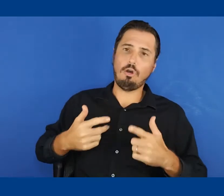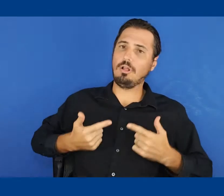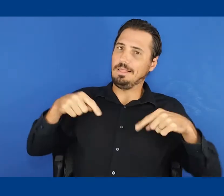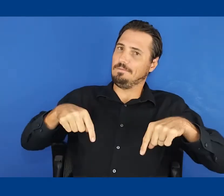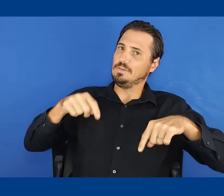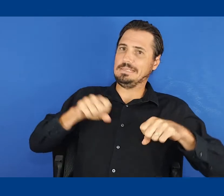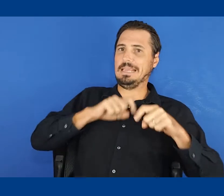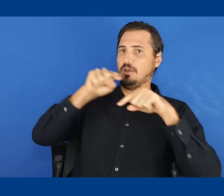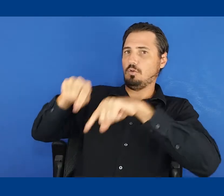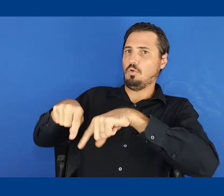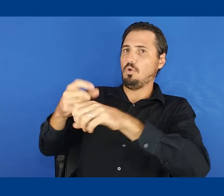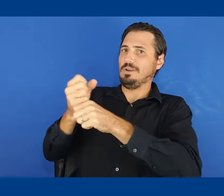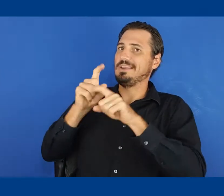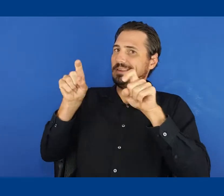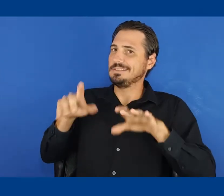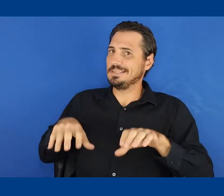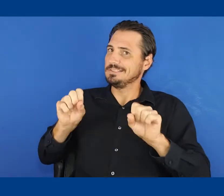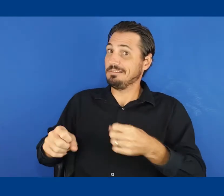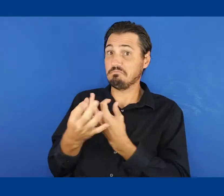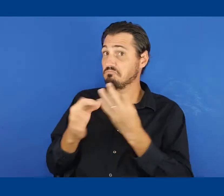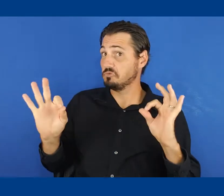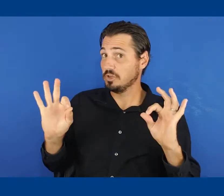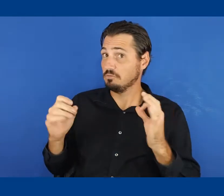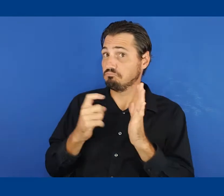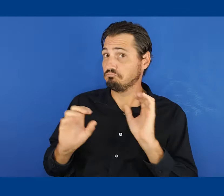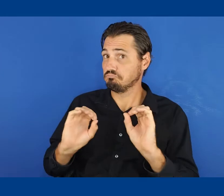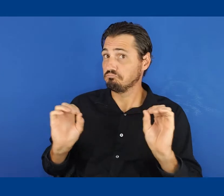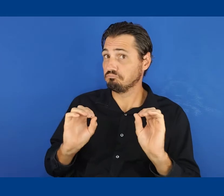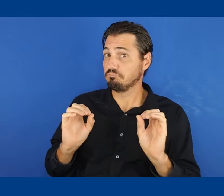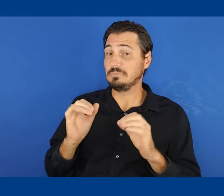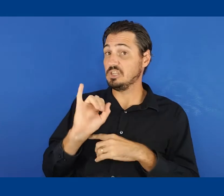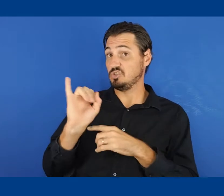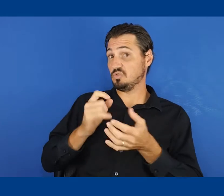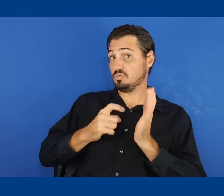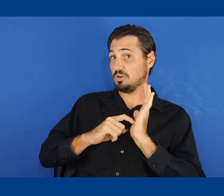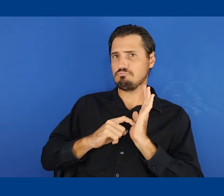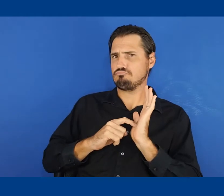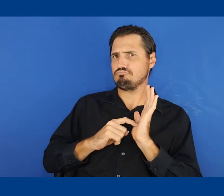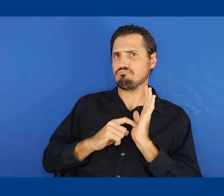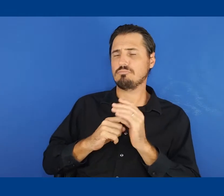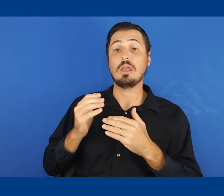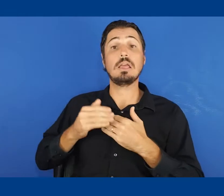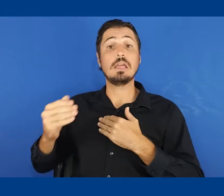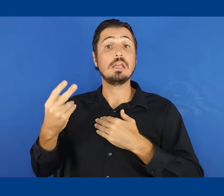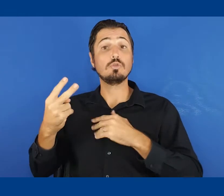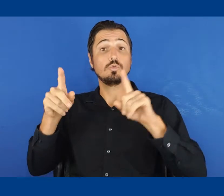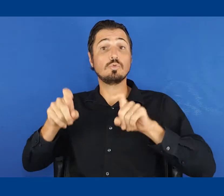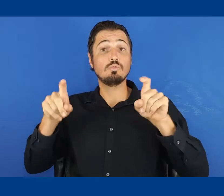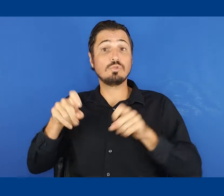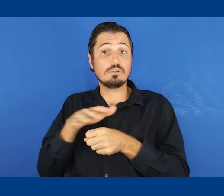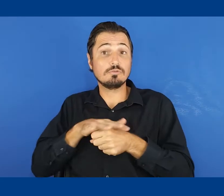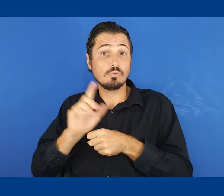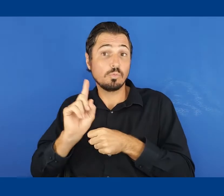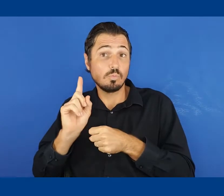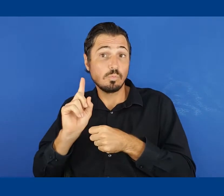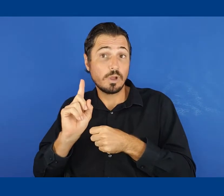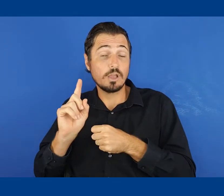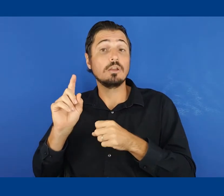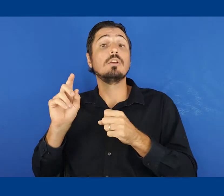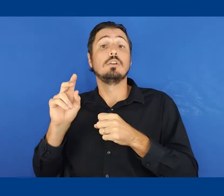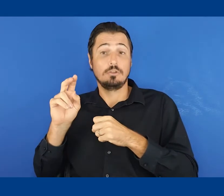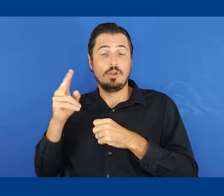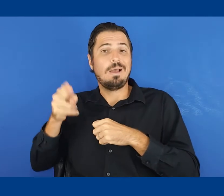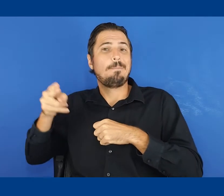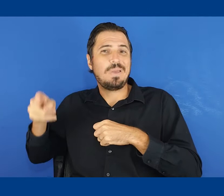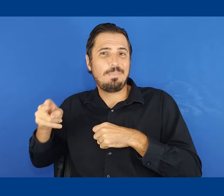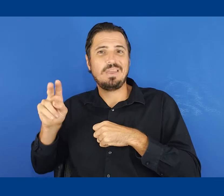residents for free, including those who are uninsured. The next 2 testing sites will be this Sunday, November 22nd